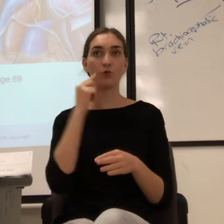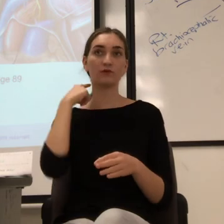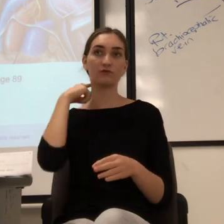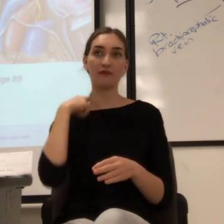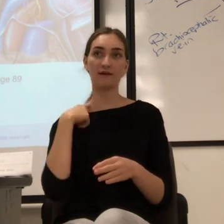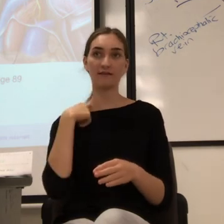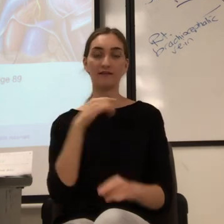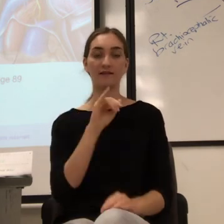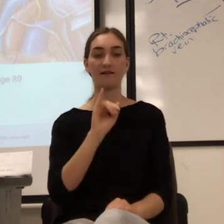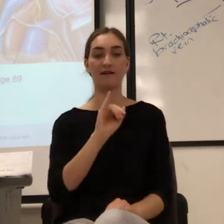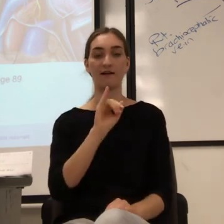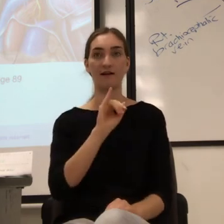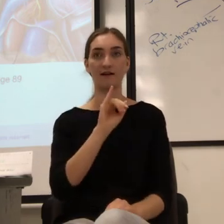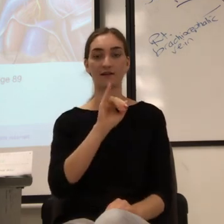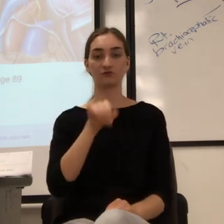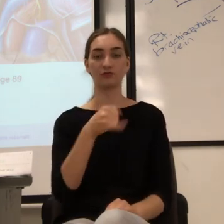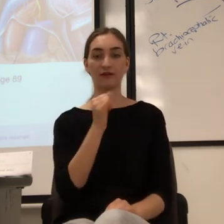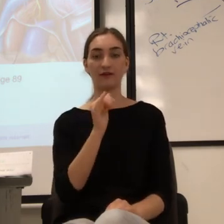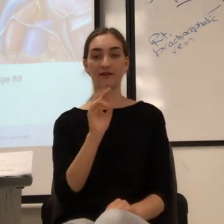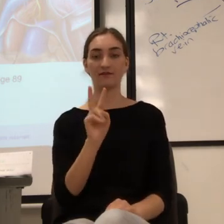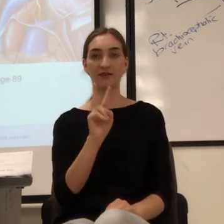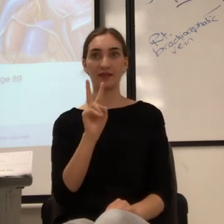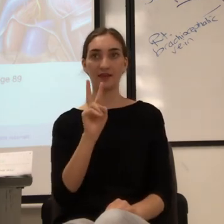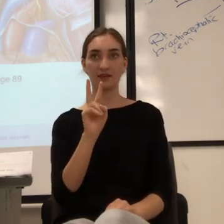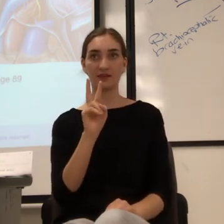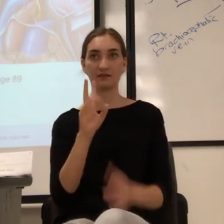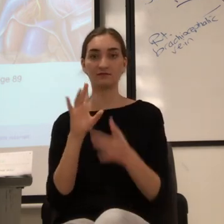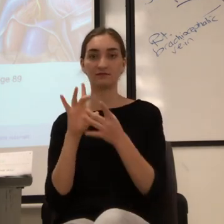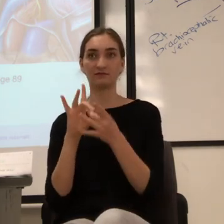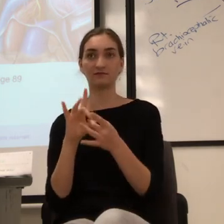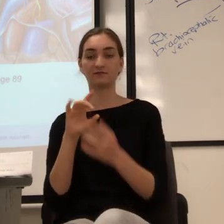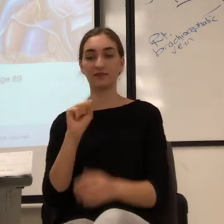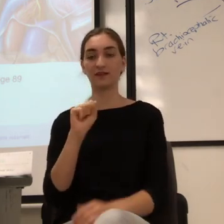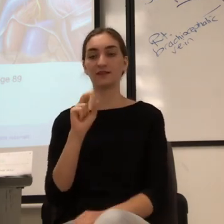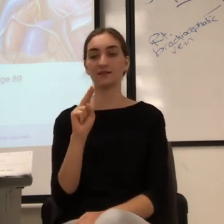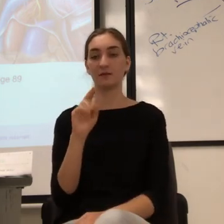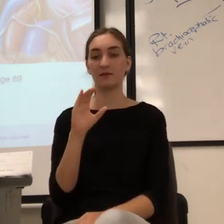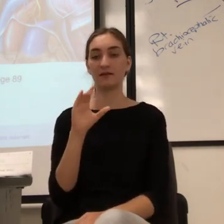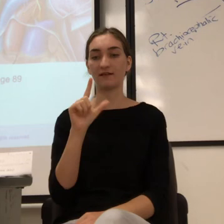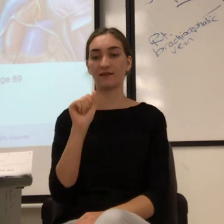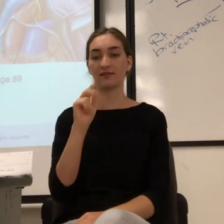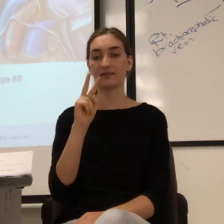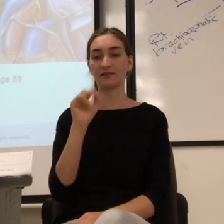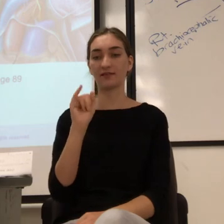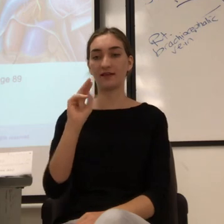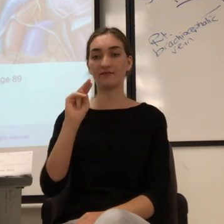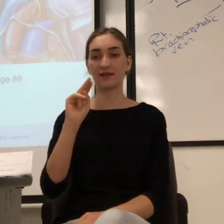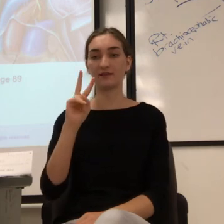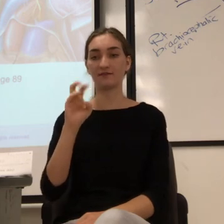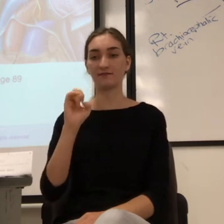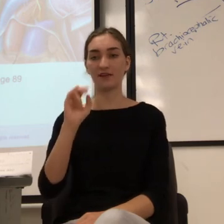left side. It merges with subclavian vein on the left side.